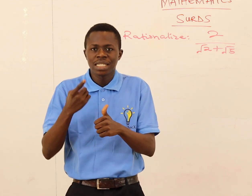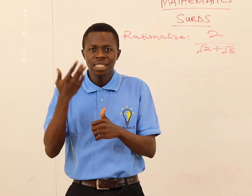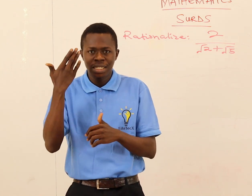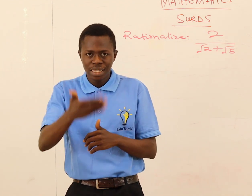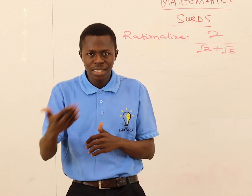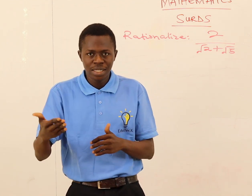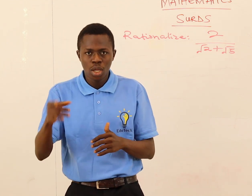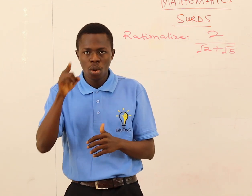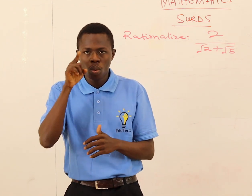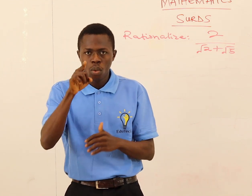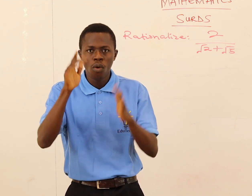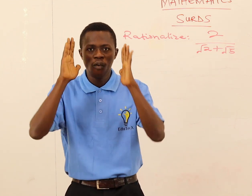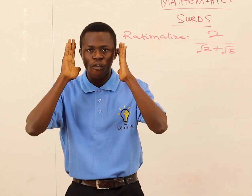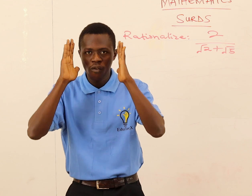the first thing we do